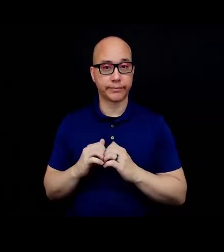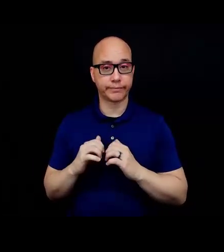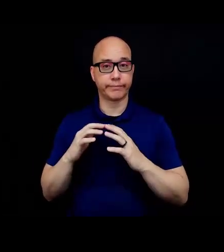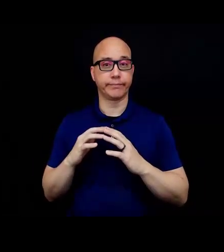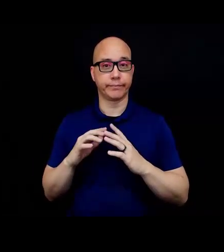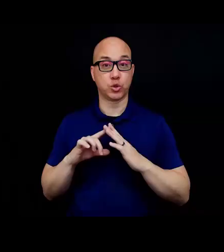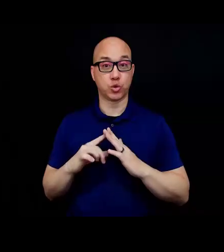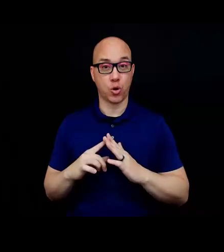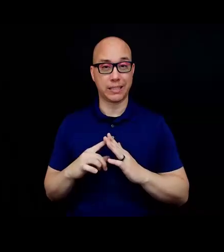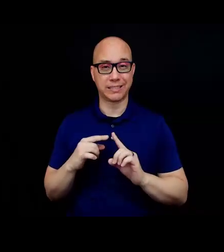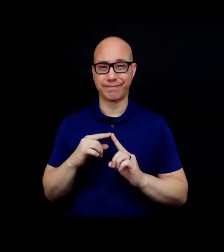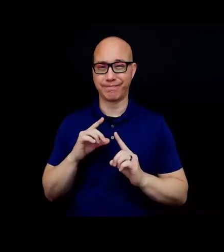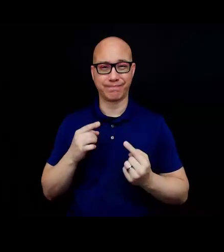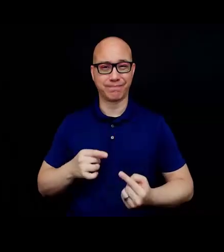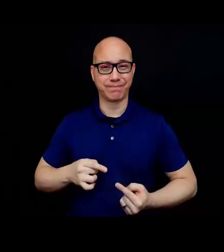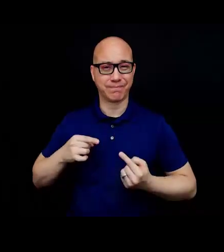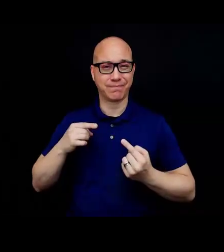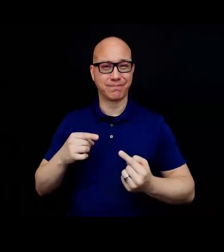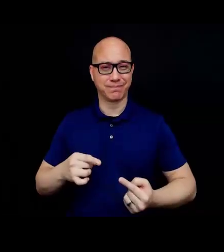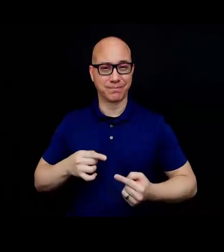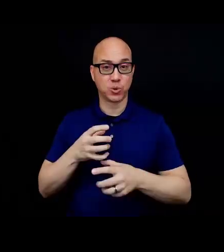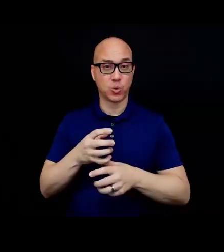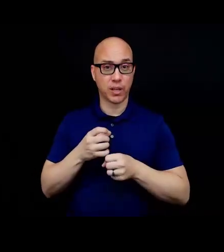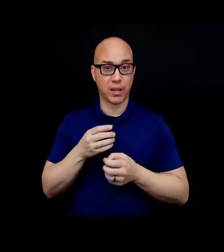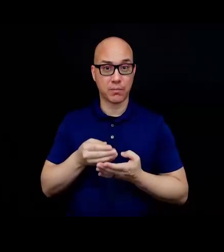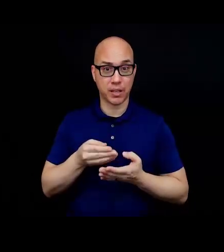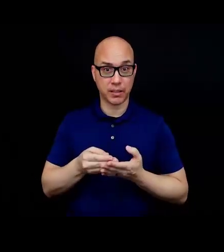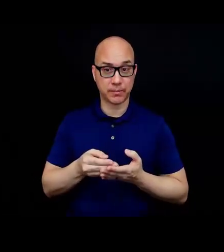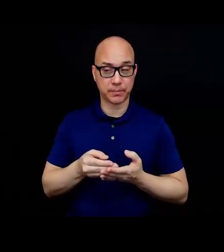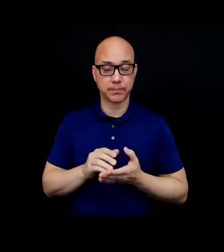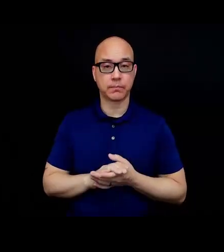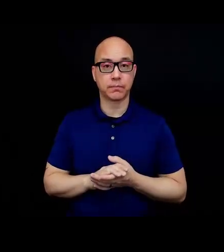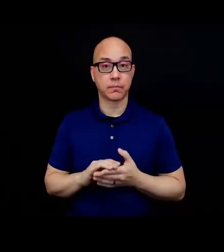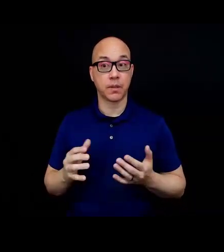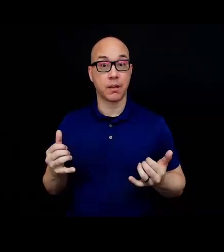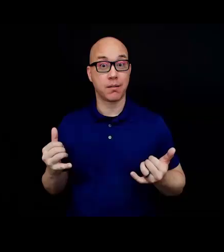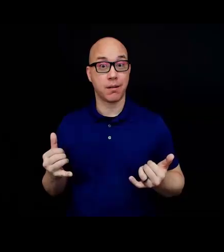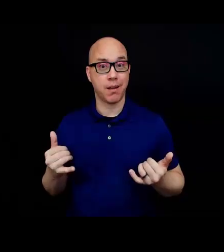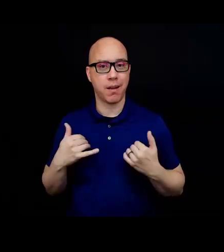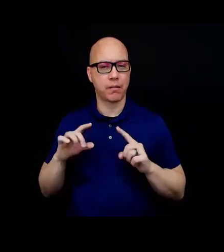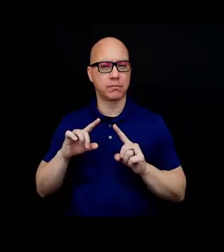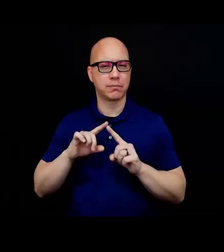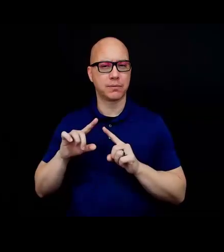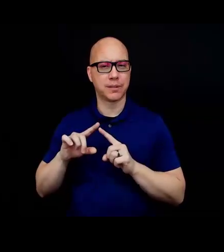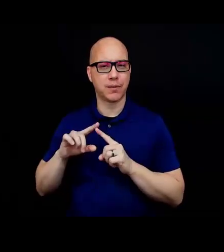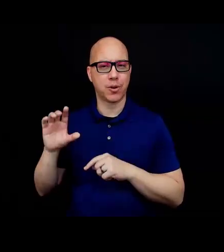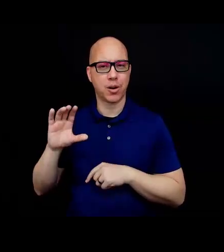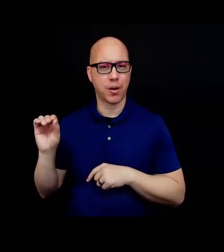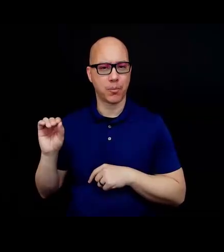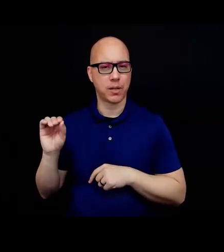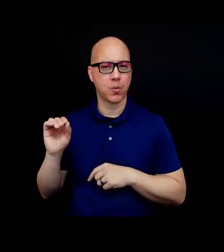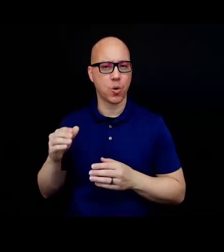we can't get access to capital, you now have these merchant uh, cash advances that